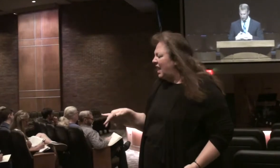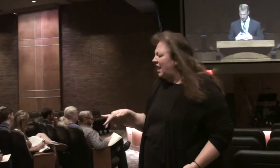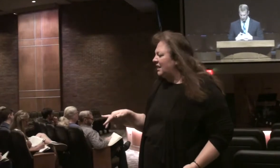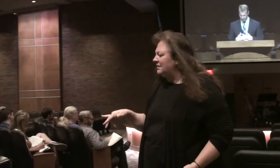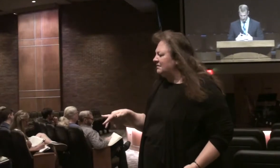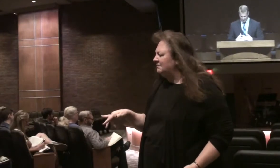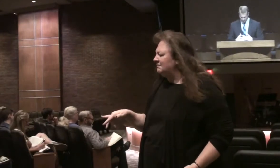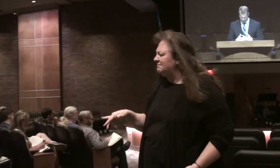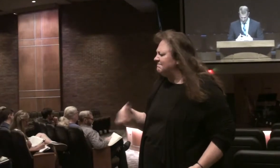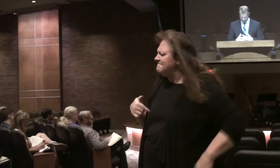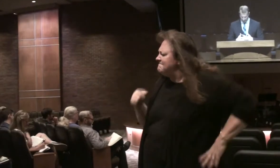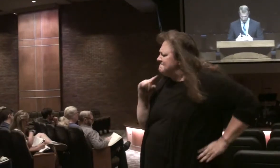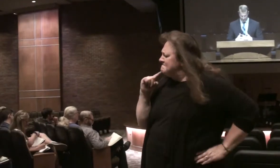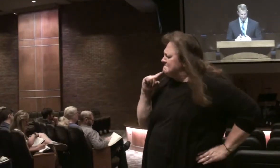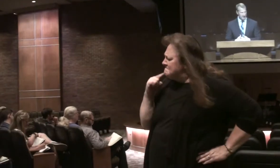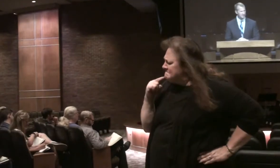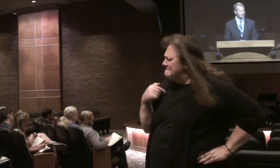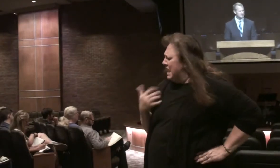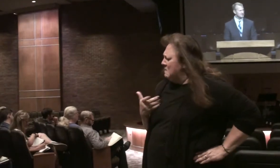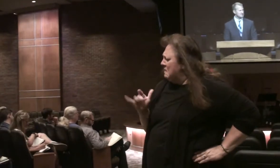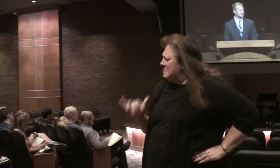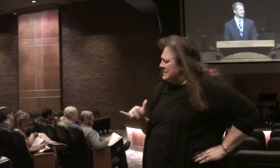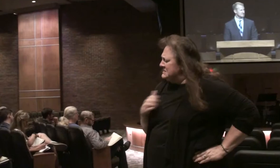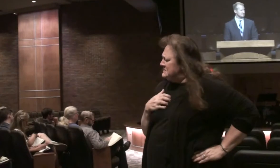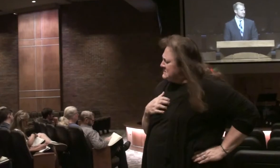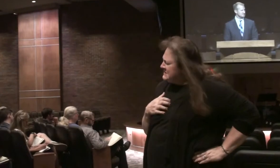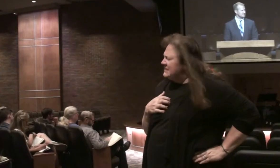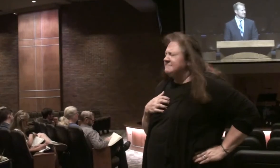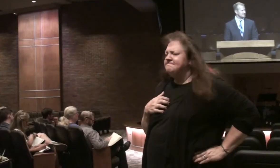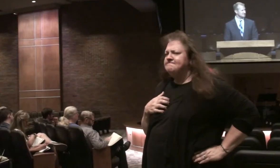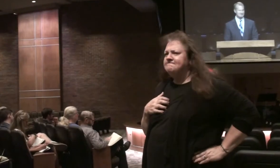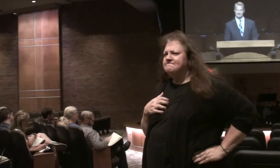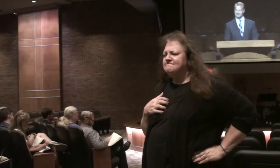into jealousy, a burning desire.